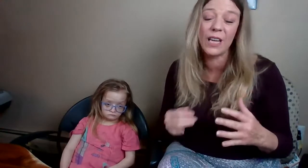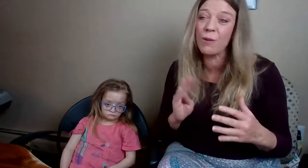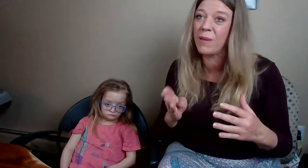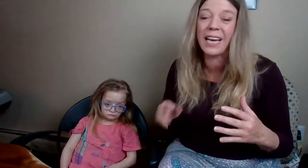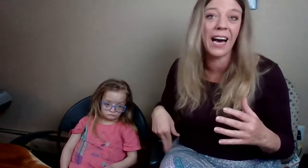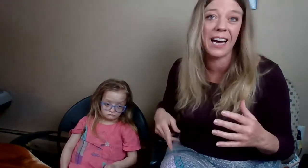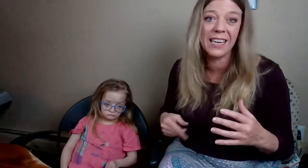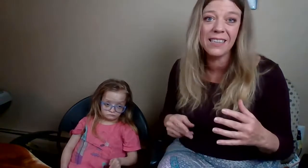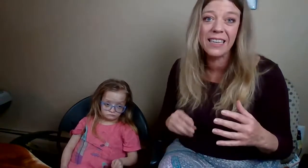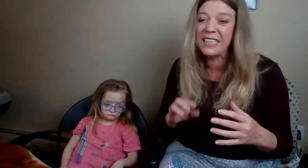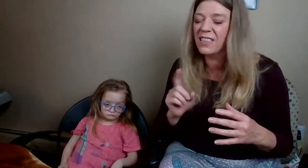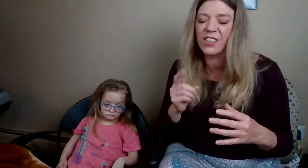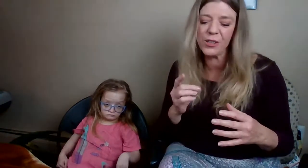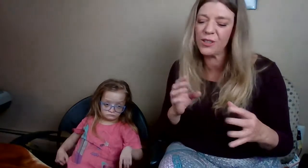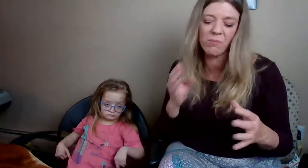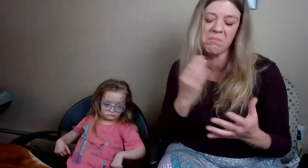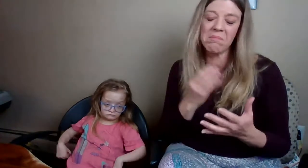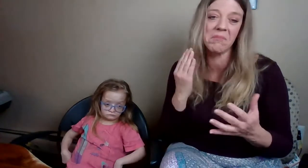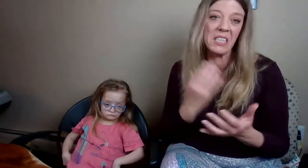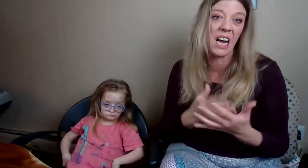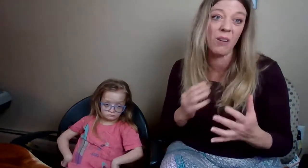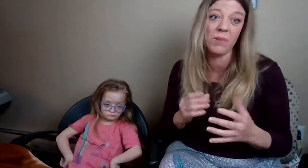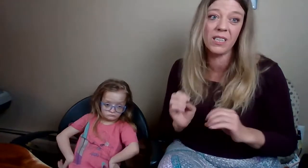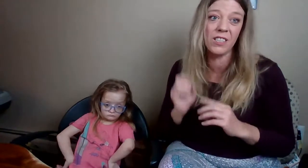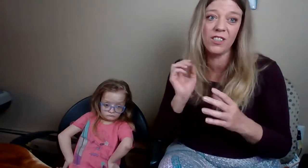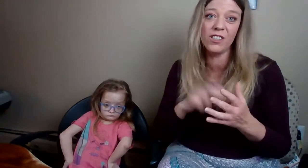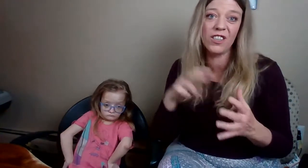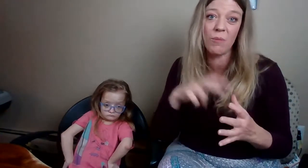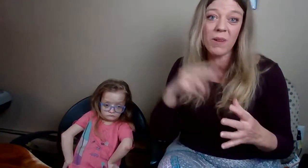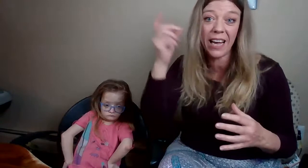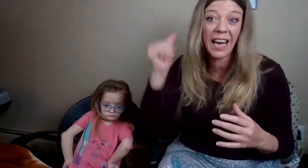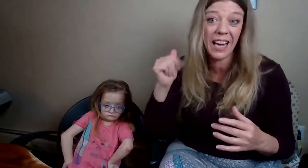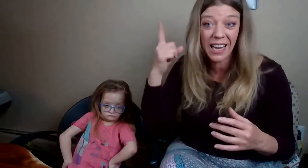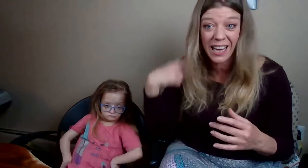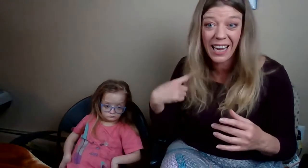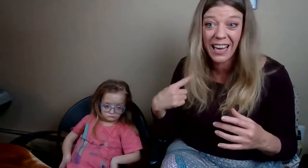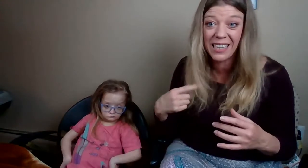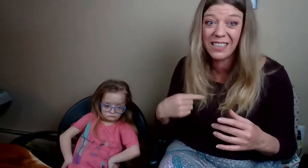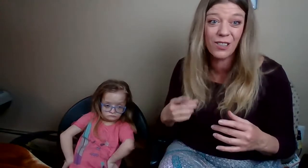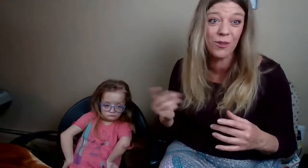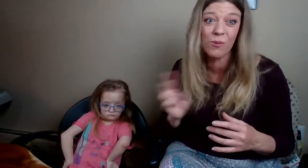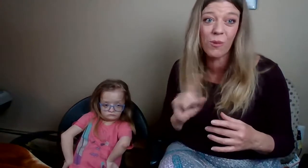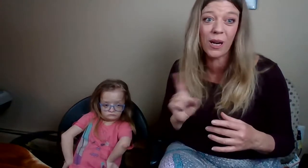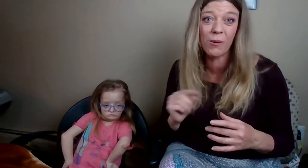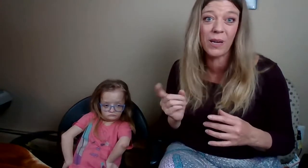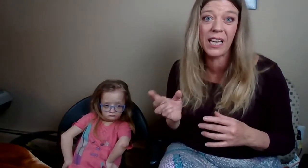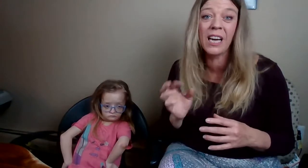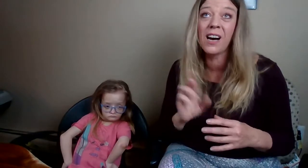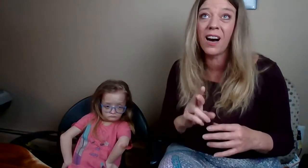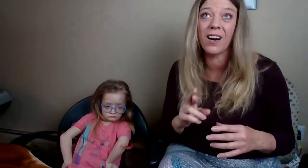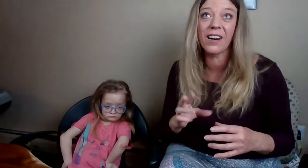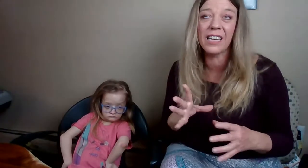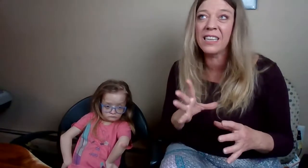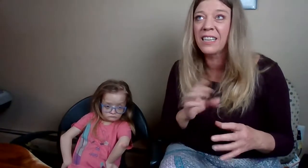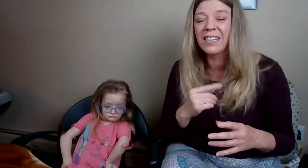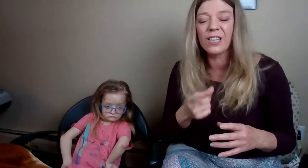falling behind, just stop and jump ahead to where we are, and